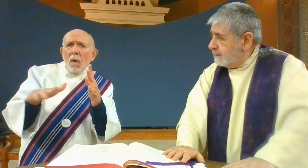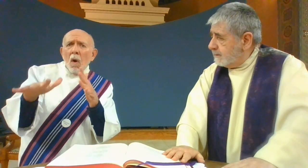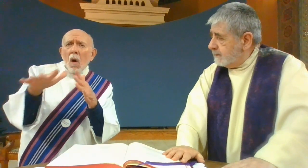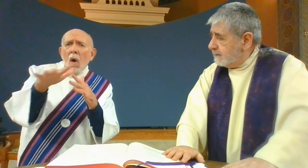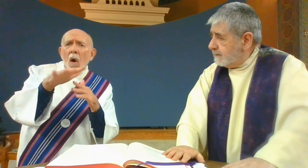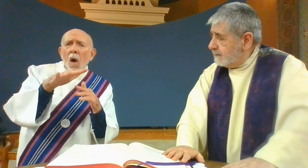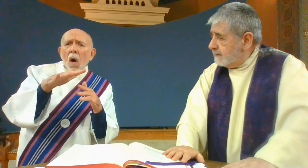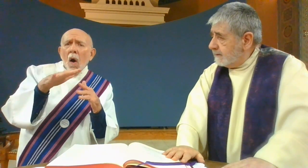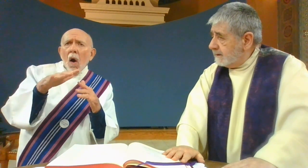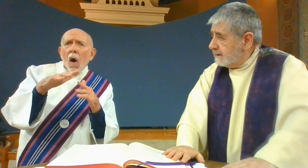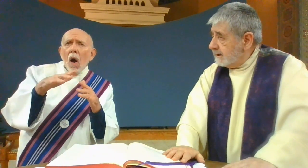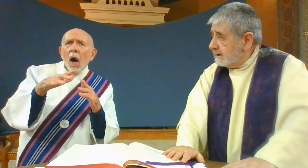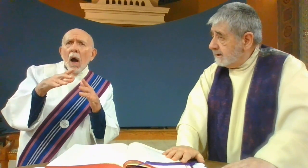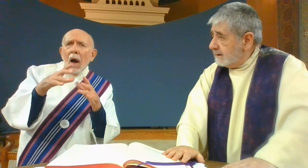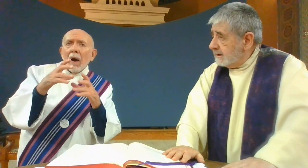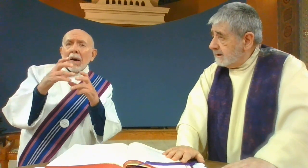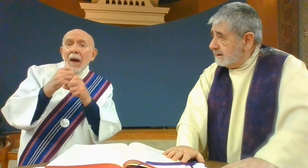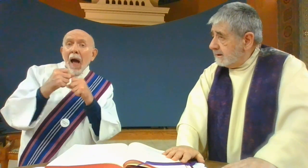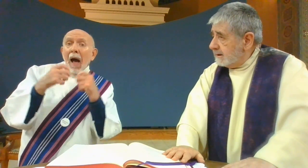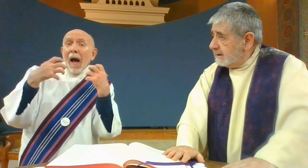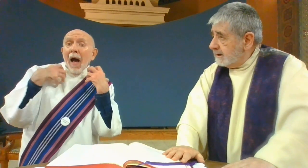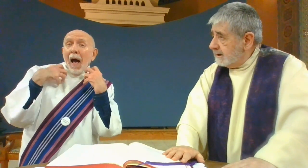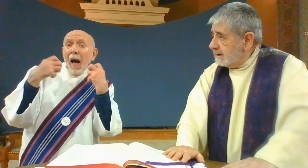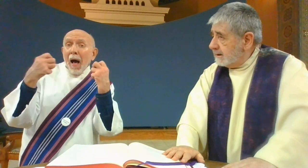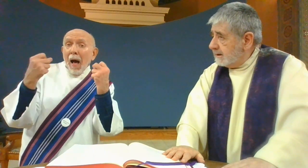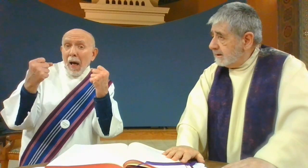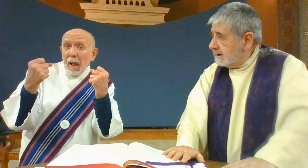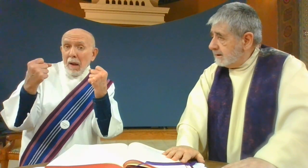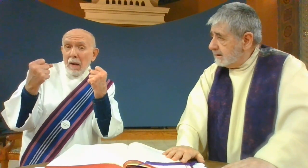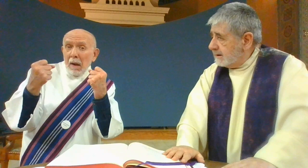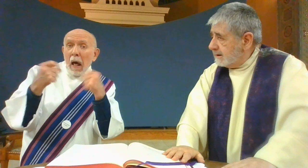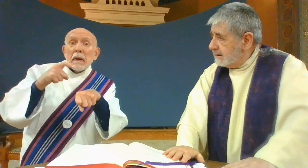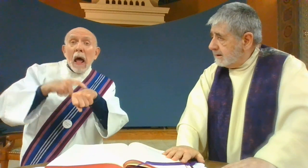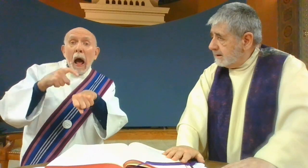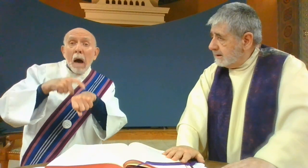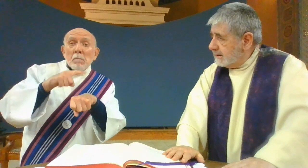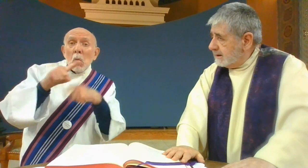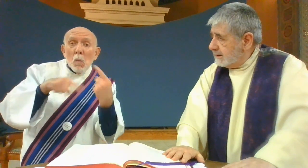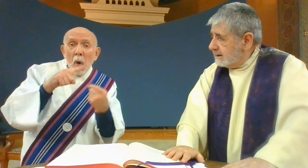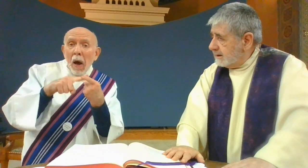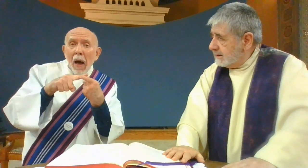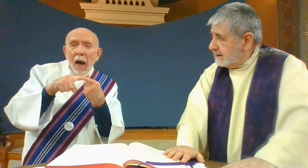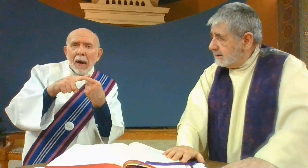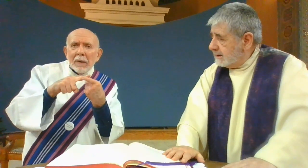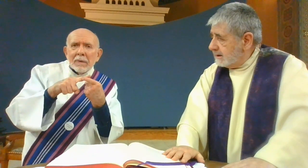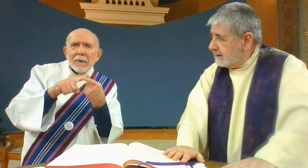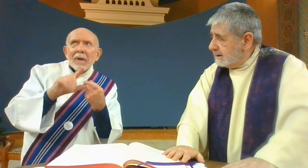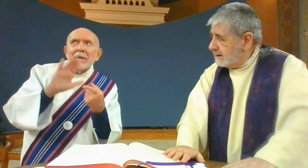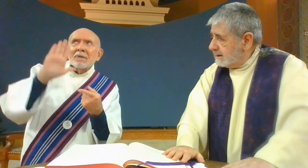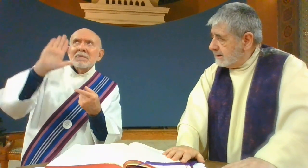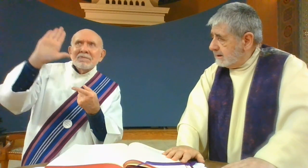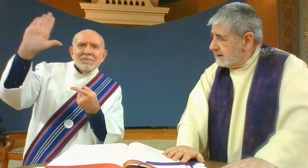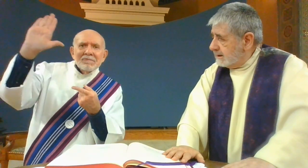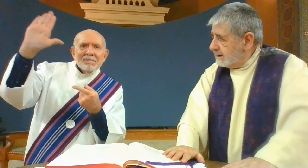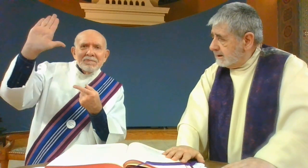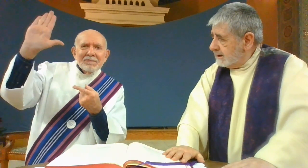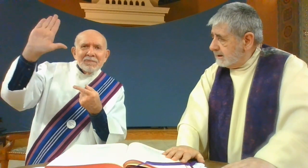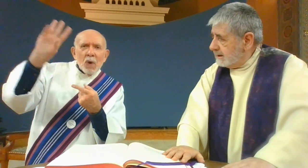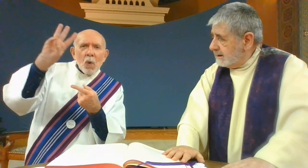and the others. May they all regain their health in God's